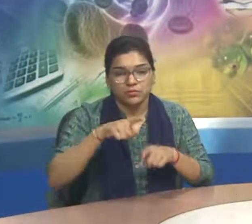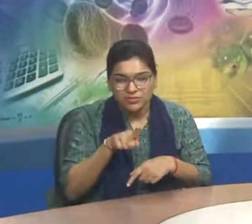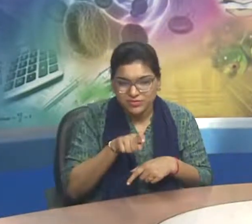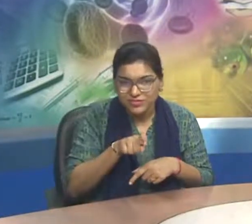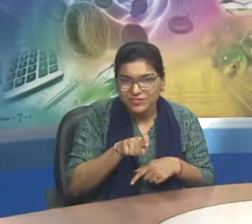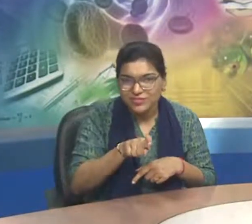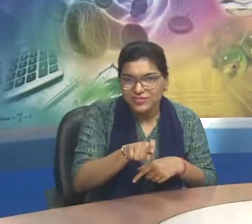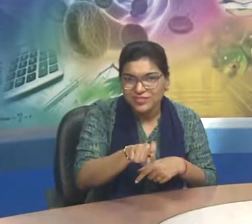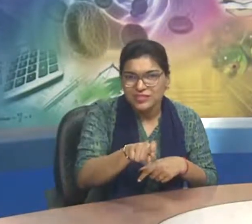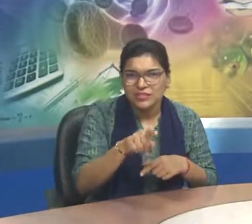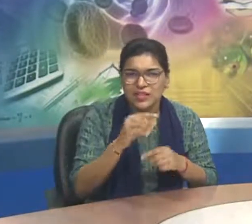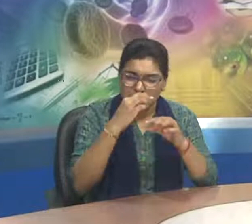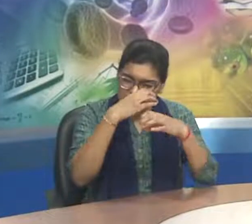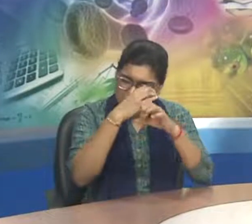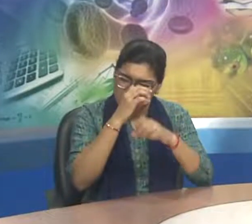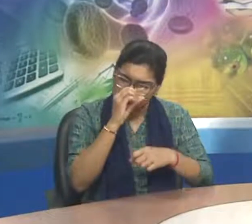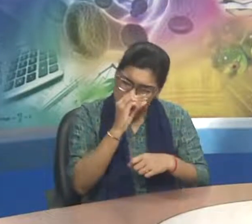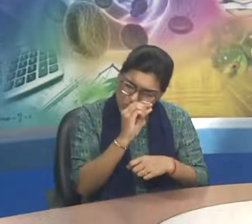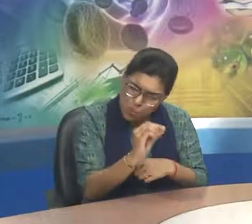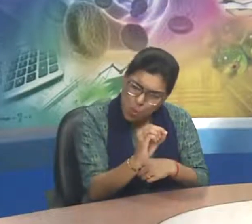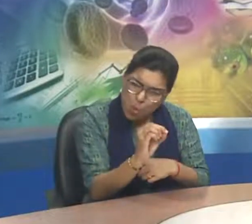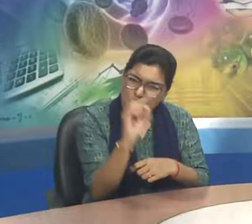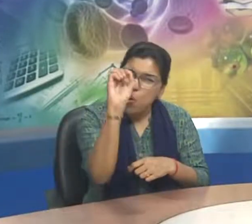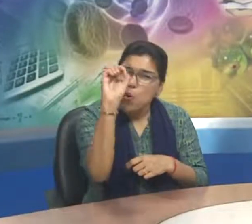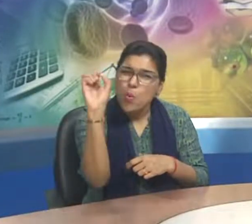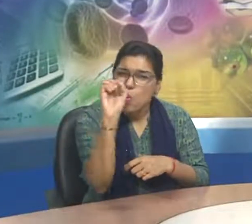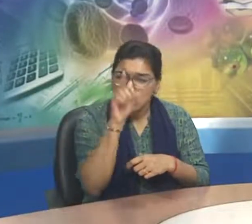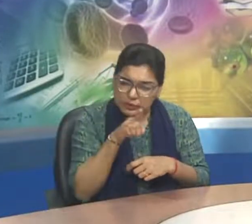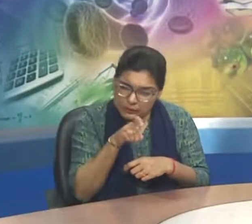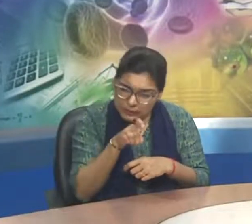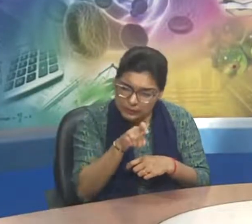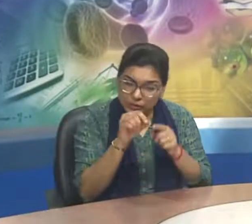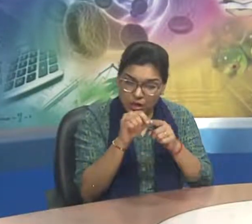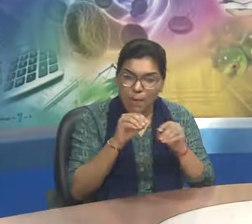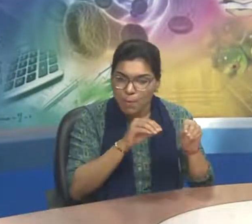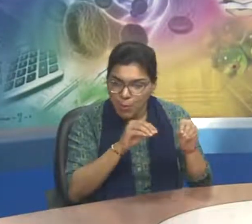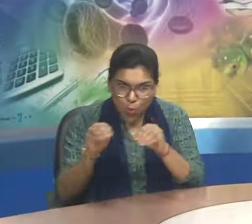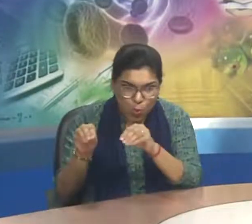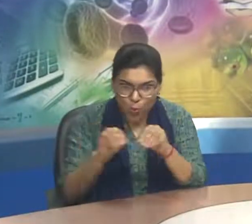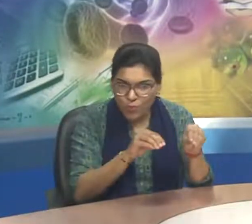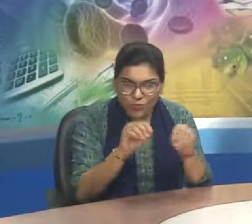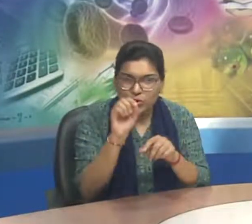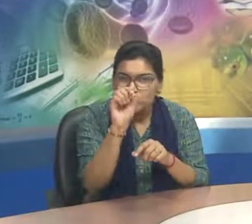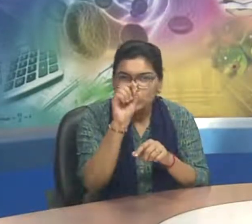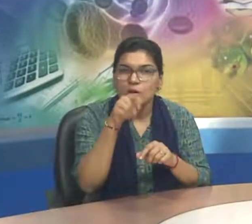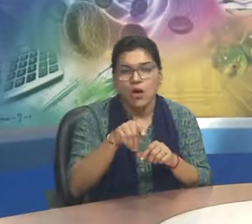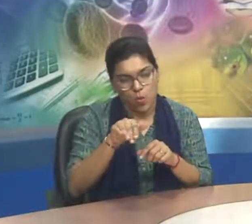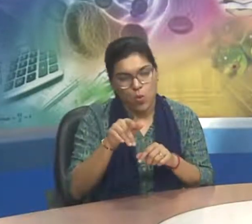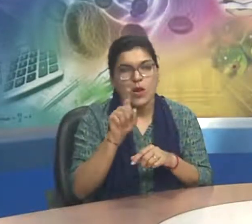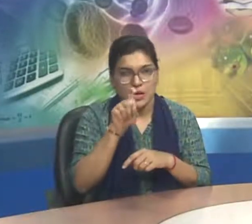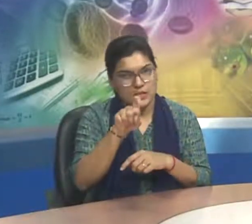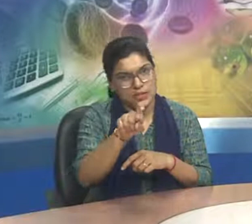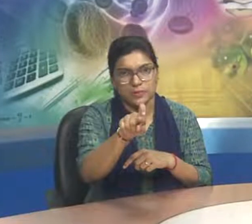also the microorganisms. We know that microorganisms are very